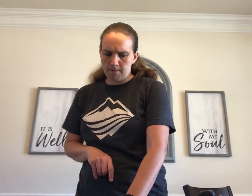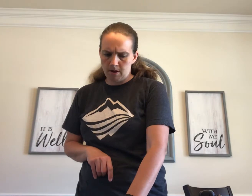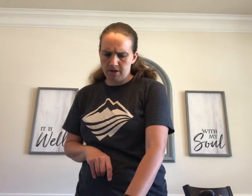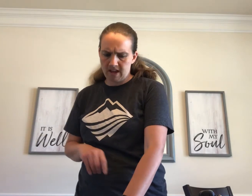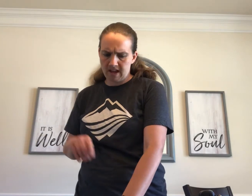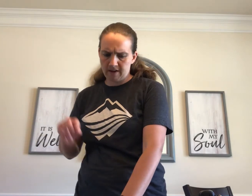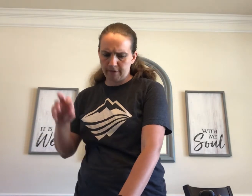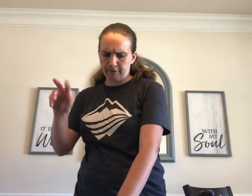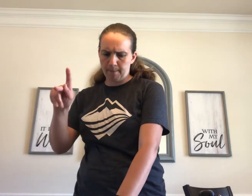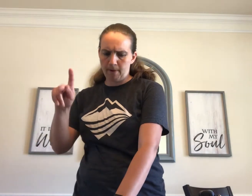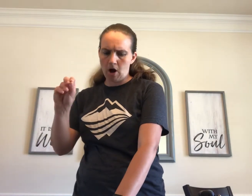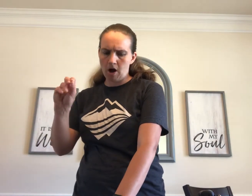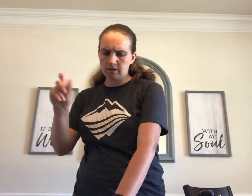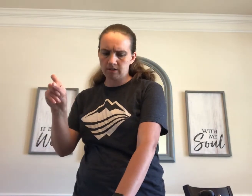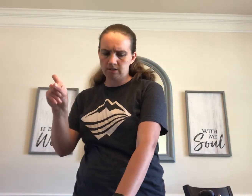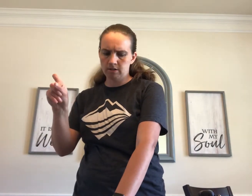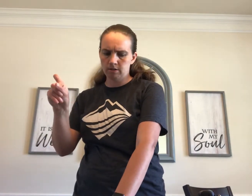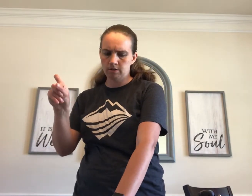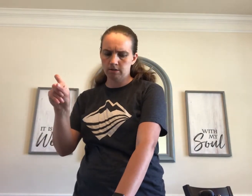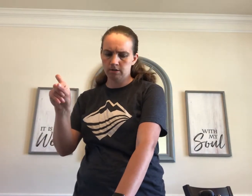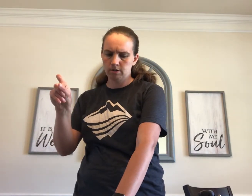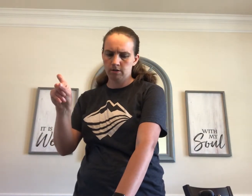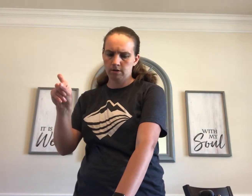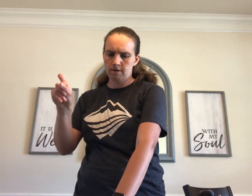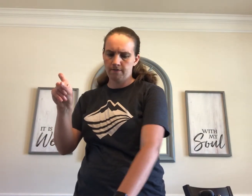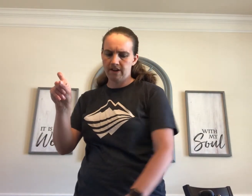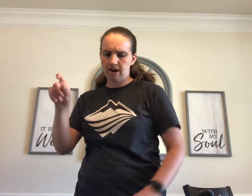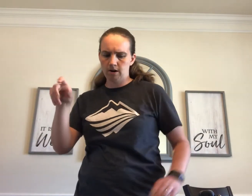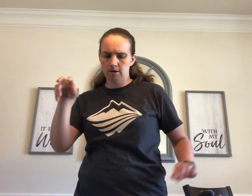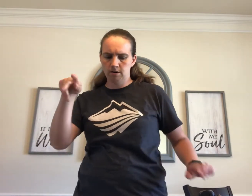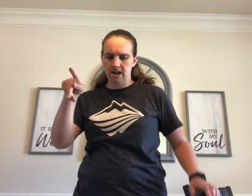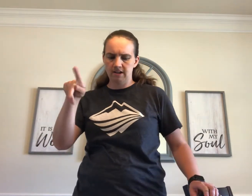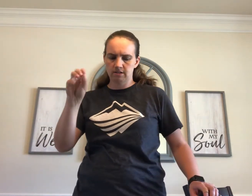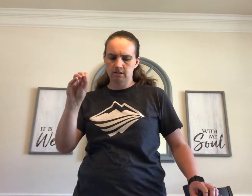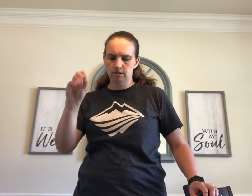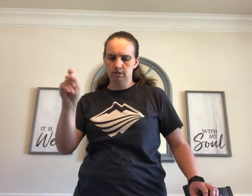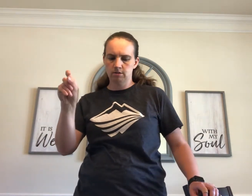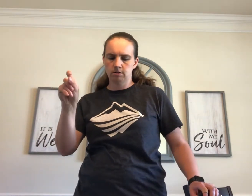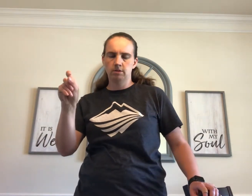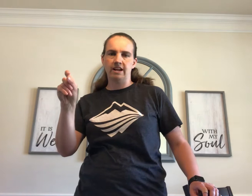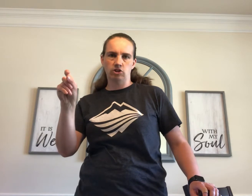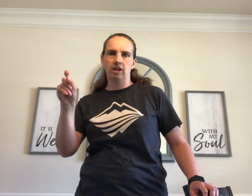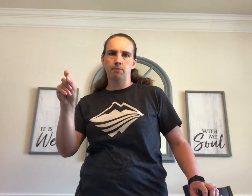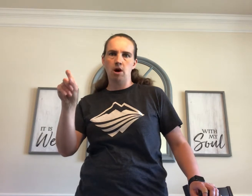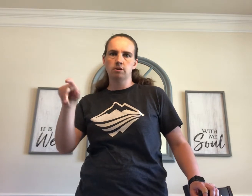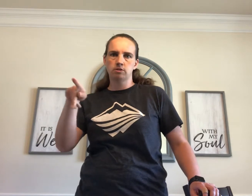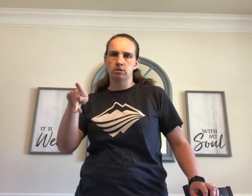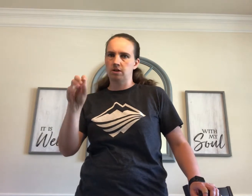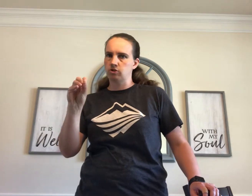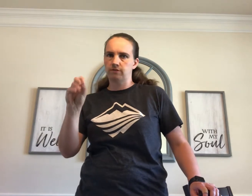They have pox there next, like chicken pox. That's just finger